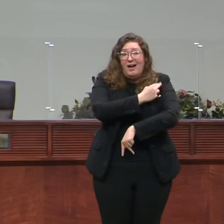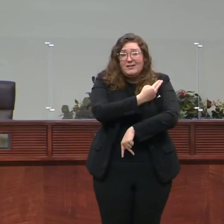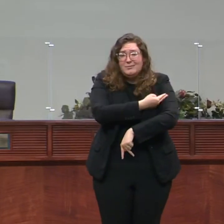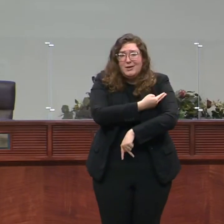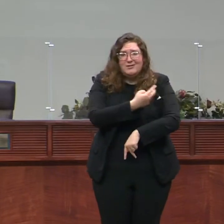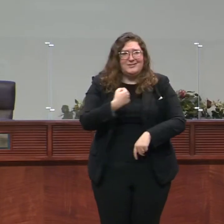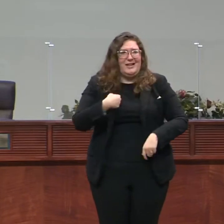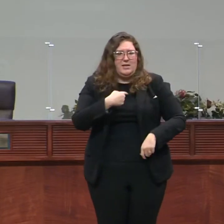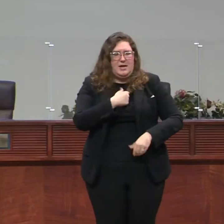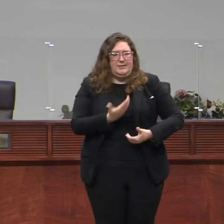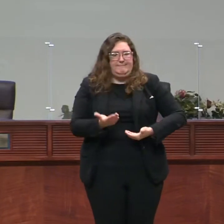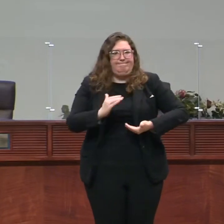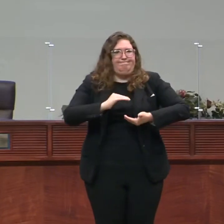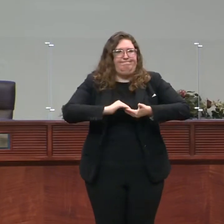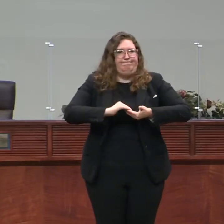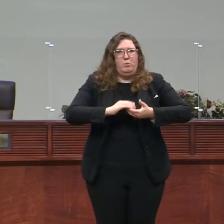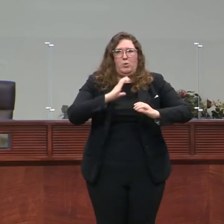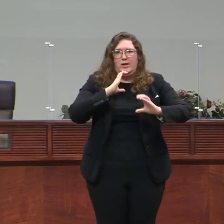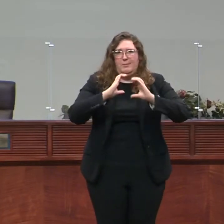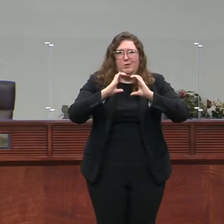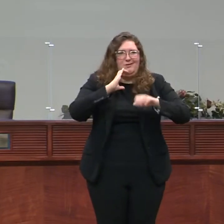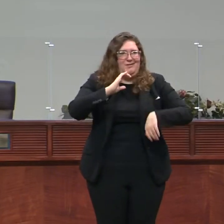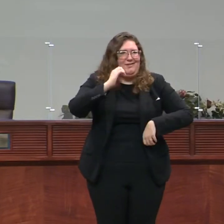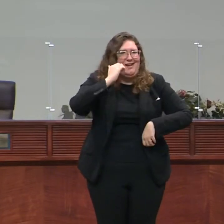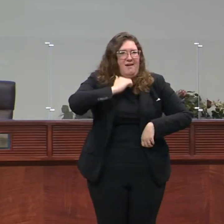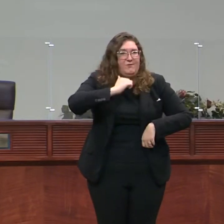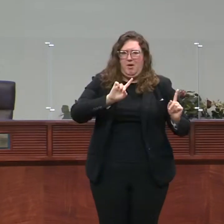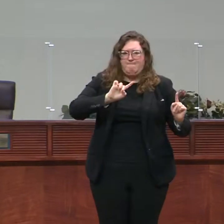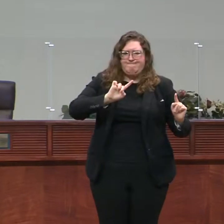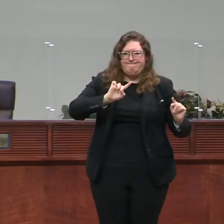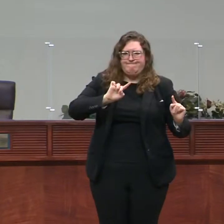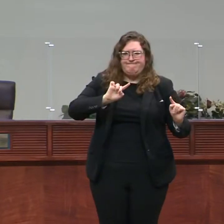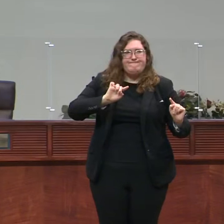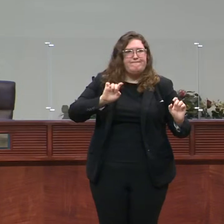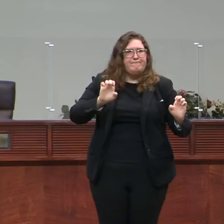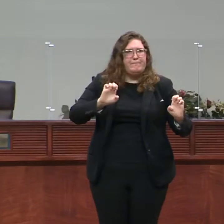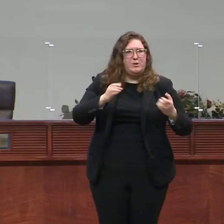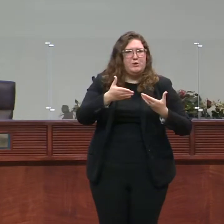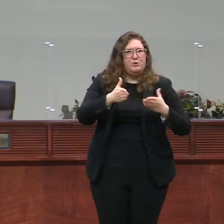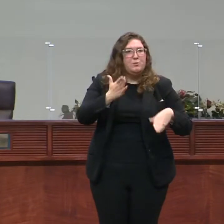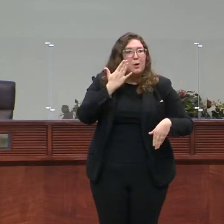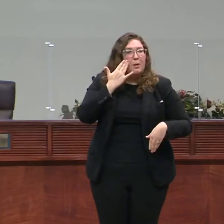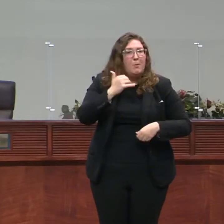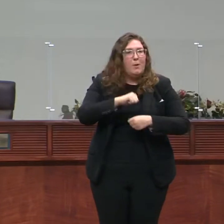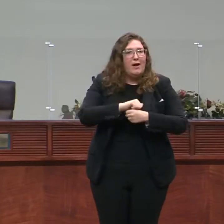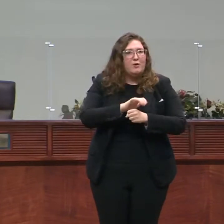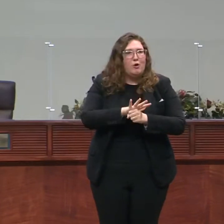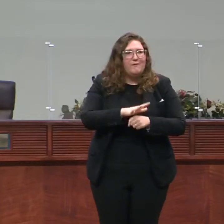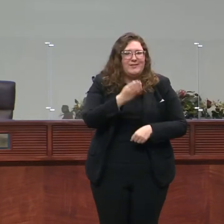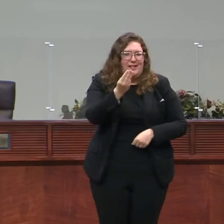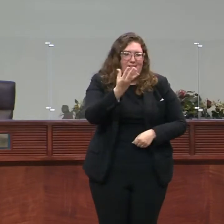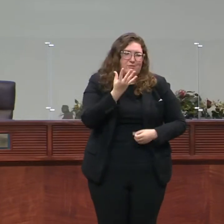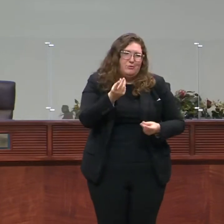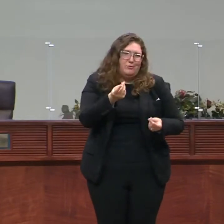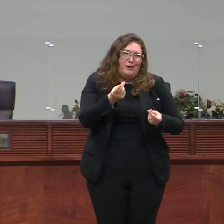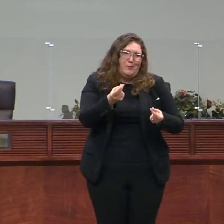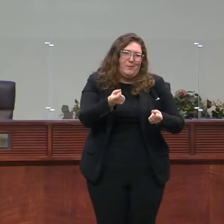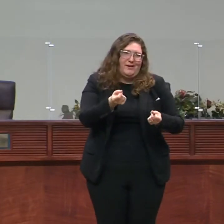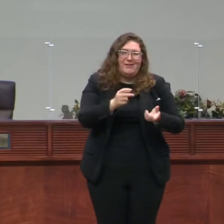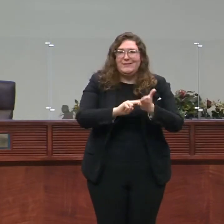of individuals in their ERs and by which to make decisions from as well.